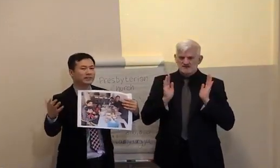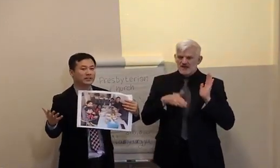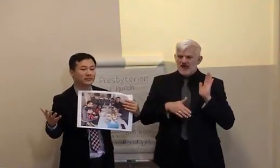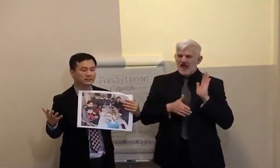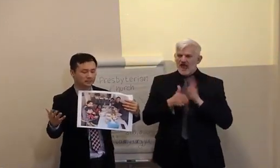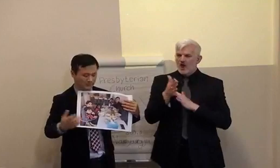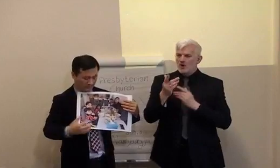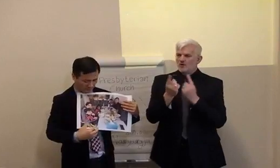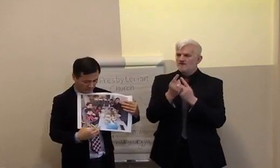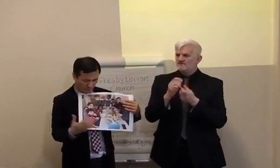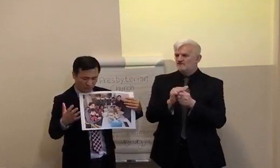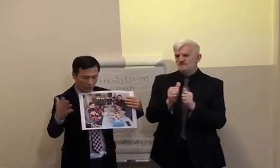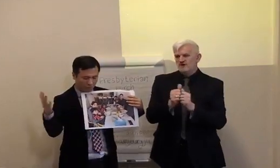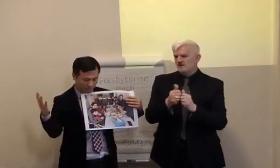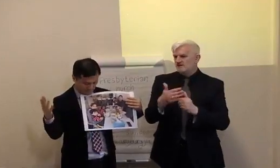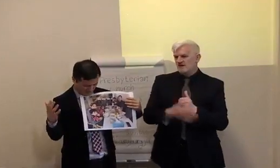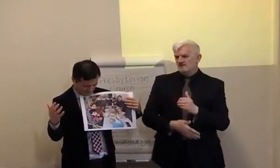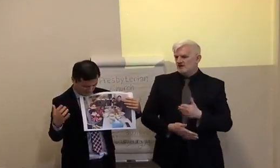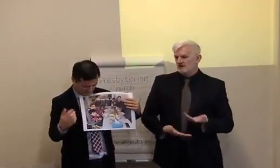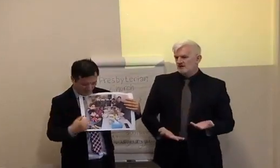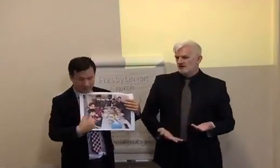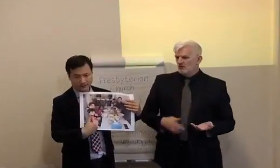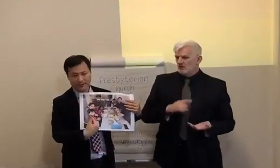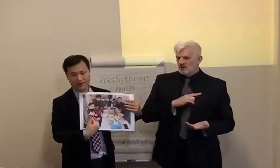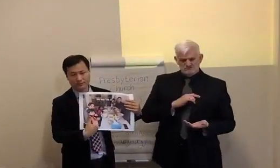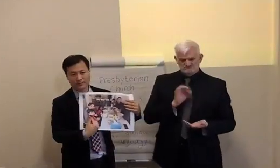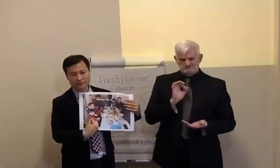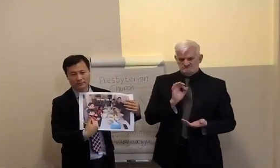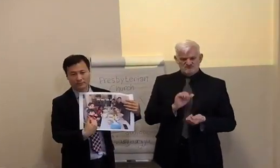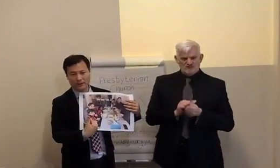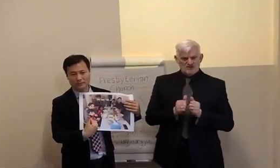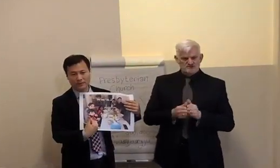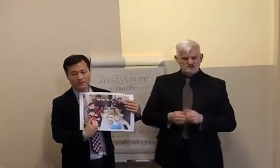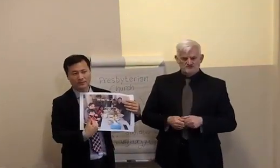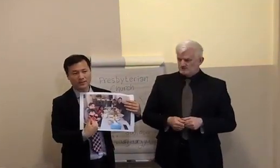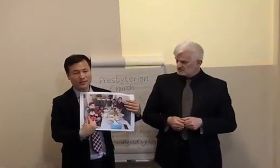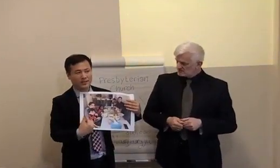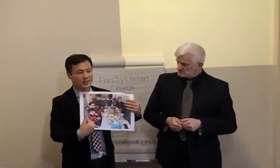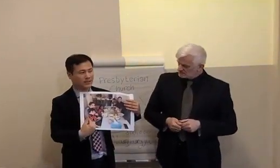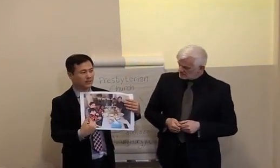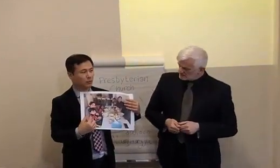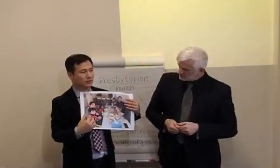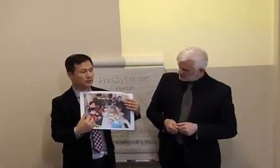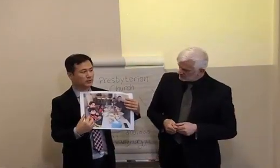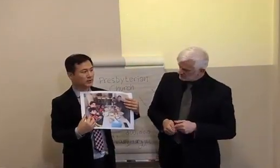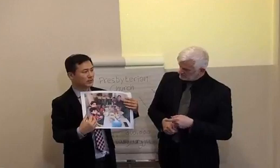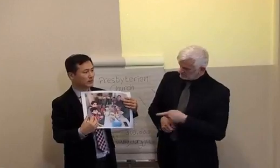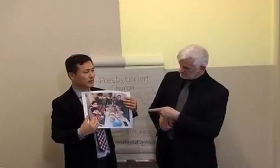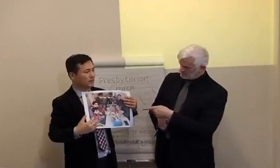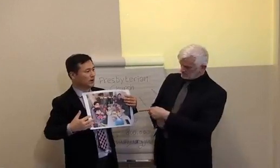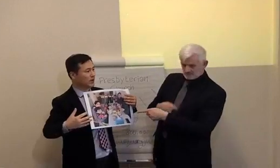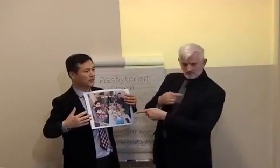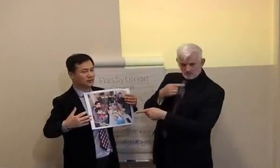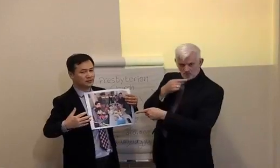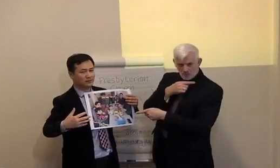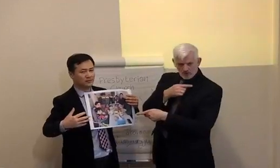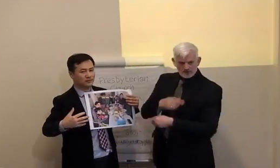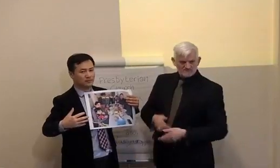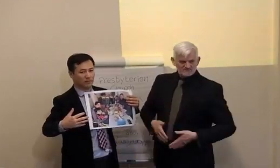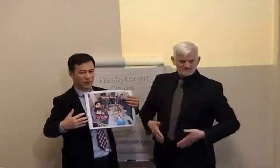friends because no friends. Second, the baby, he was fat